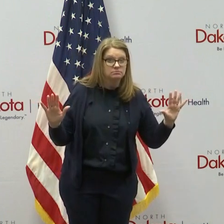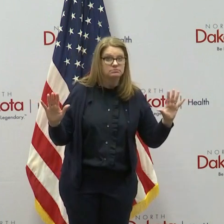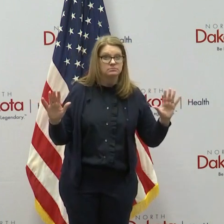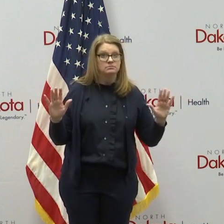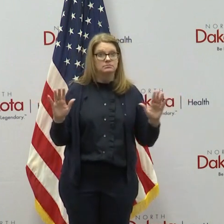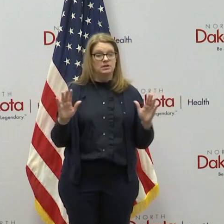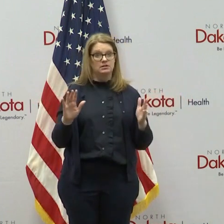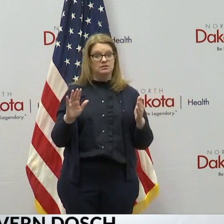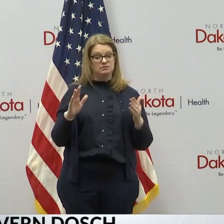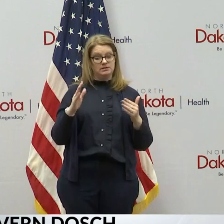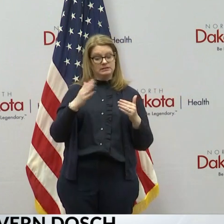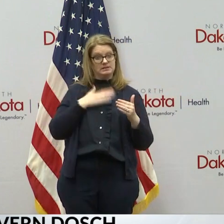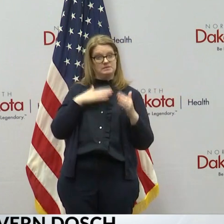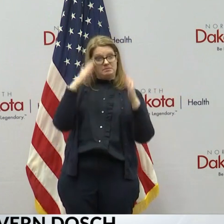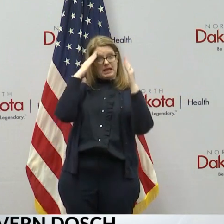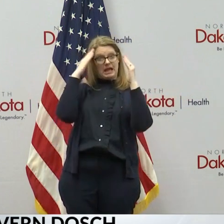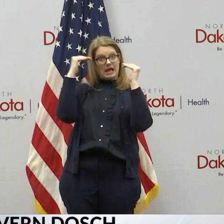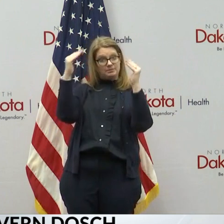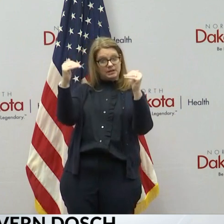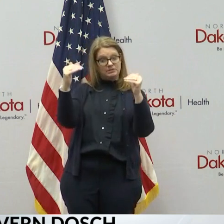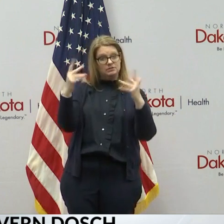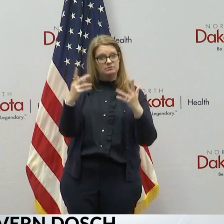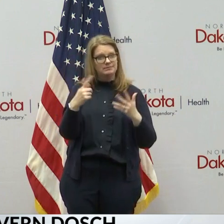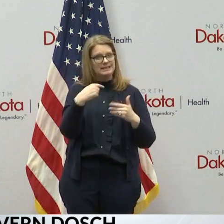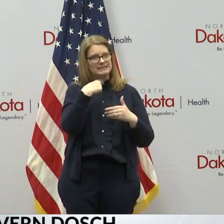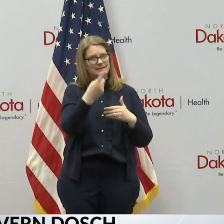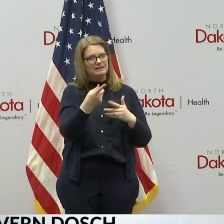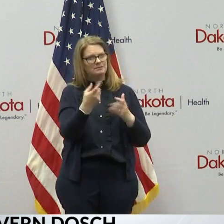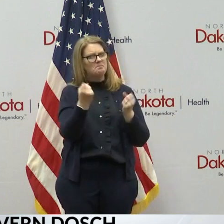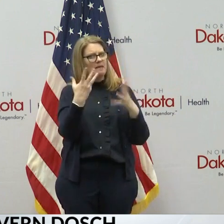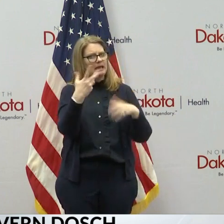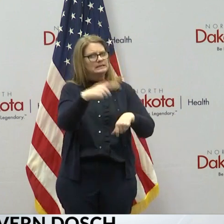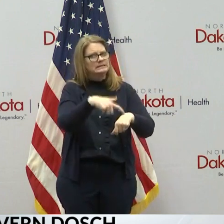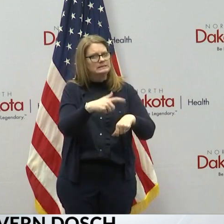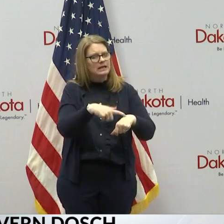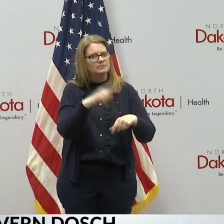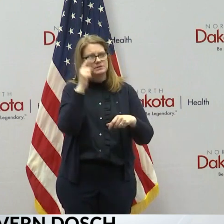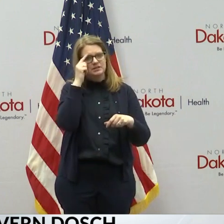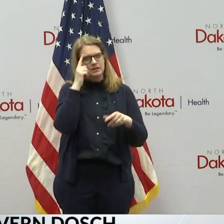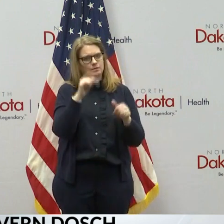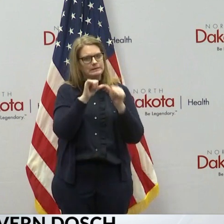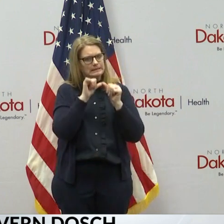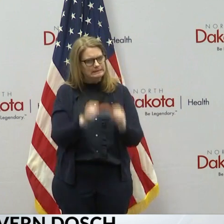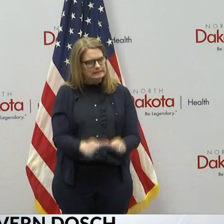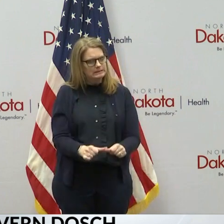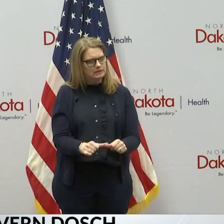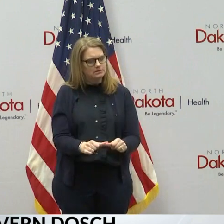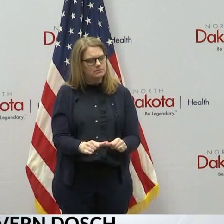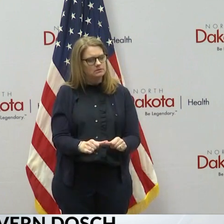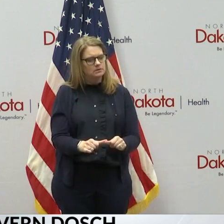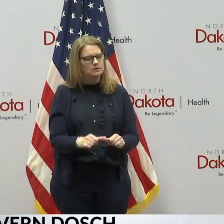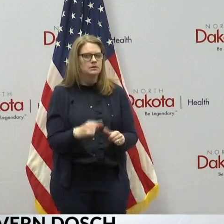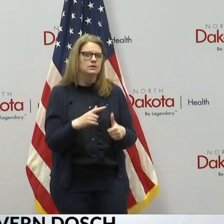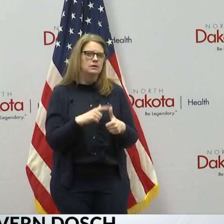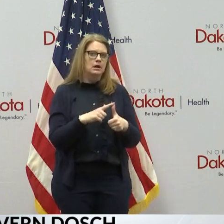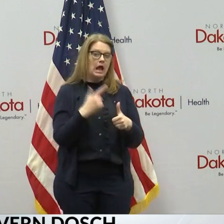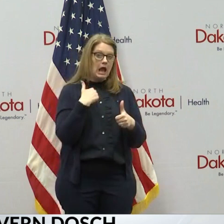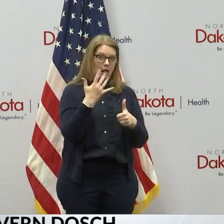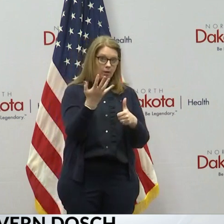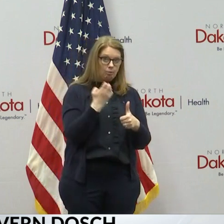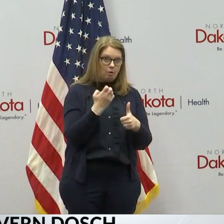expectations were, and he would say, and he said it a number of times, he was consistent, and he would say, I want a